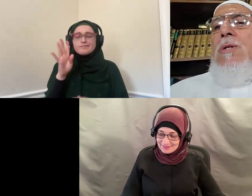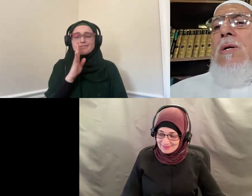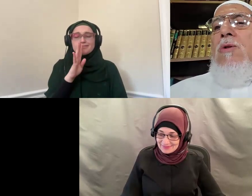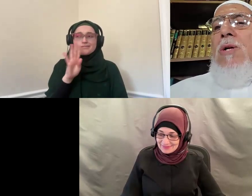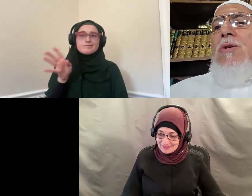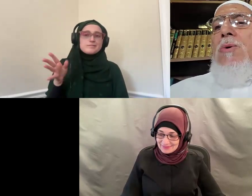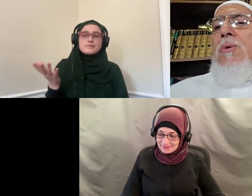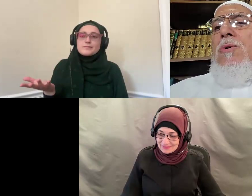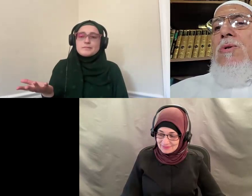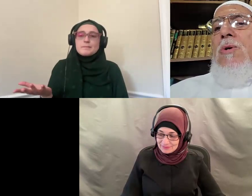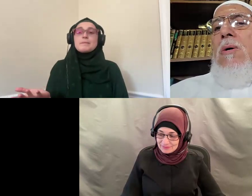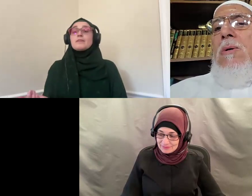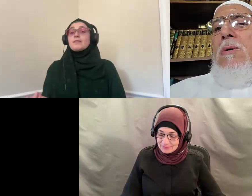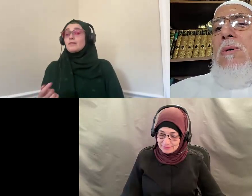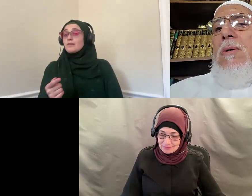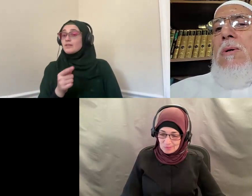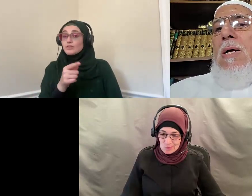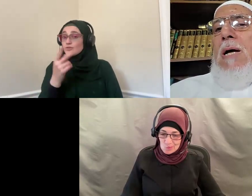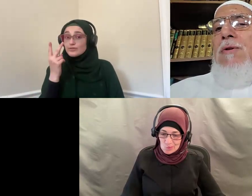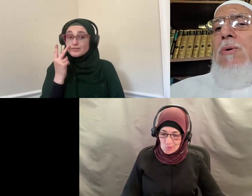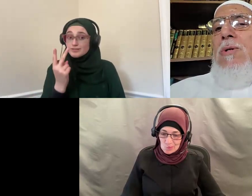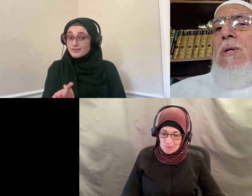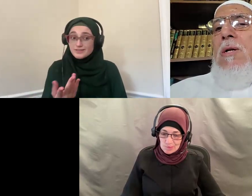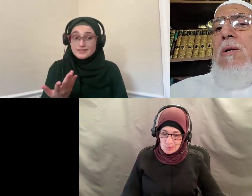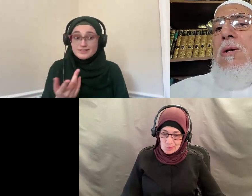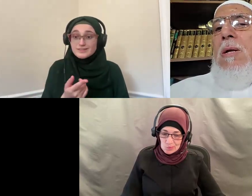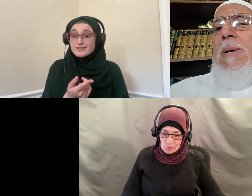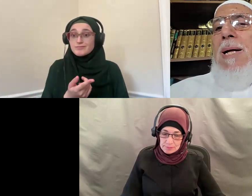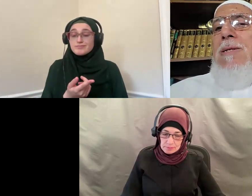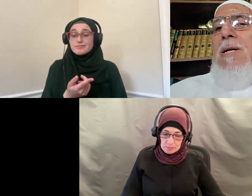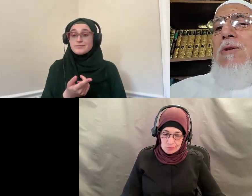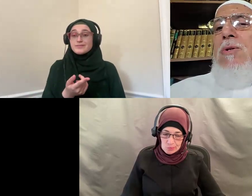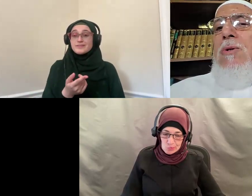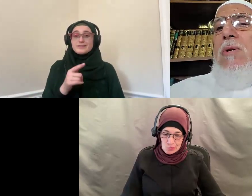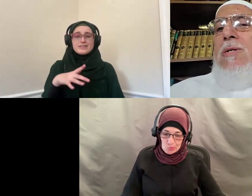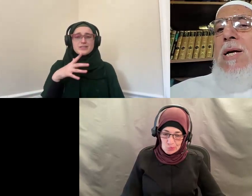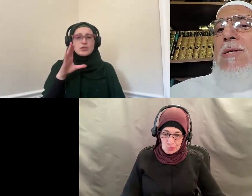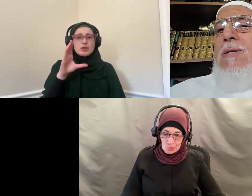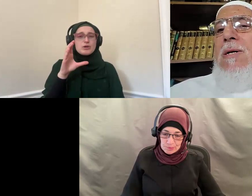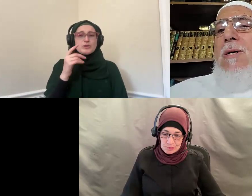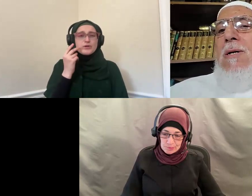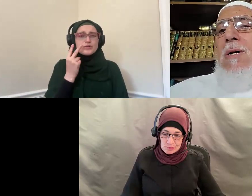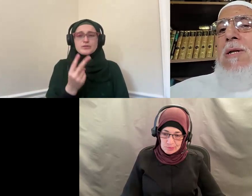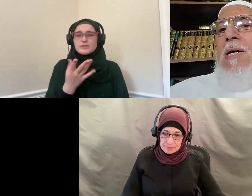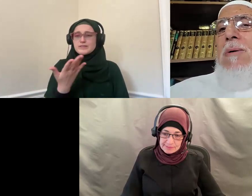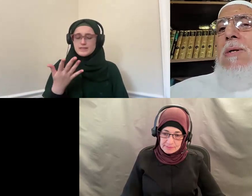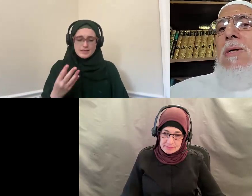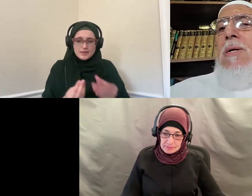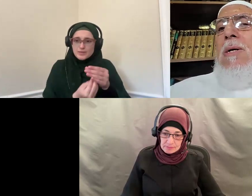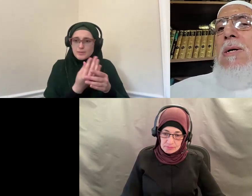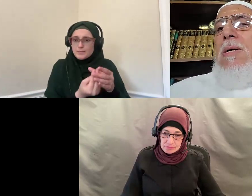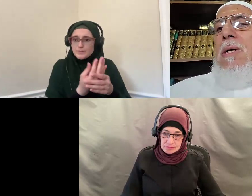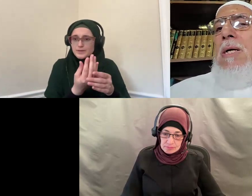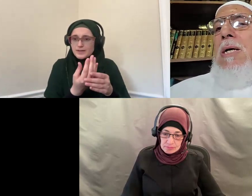you considered what you saw? Have you considered the plants that you saw their seeds in the